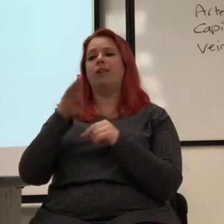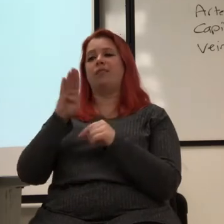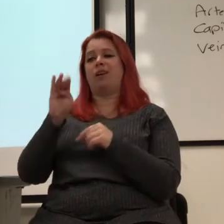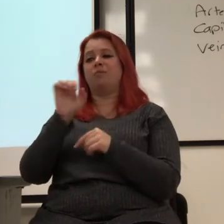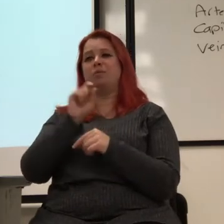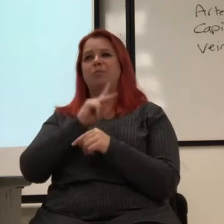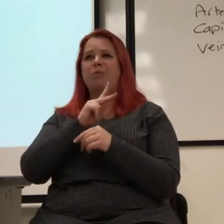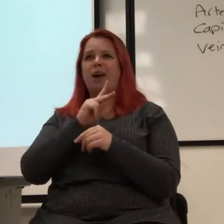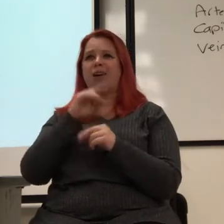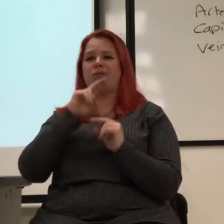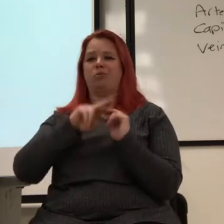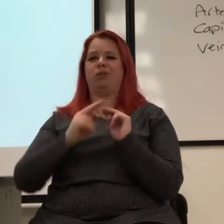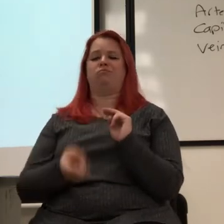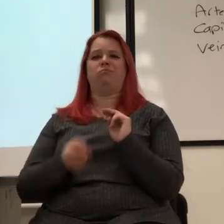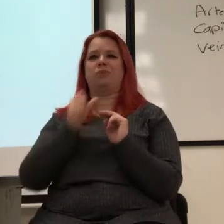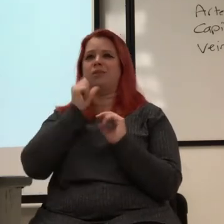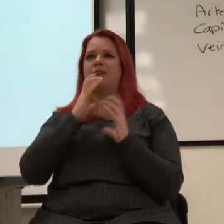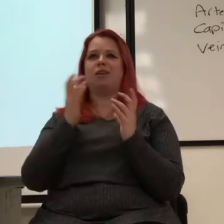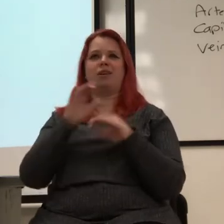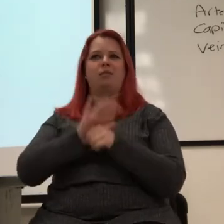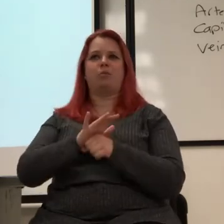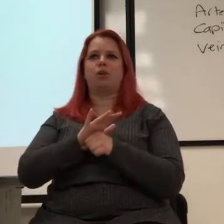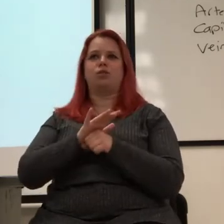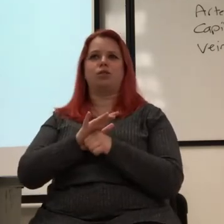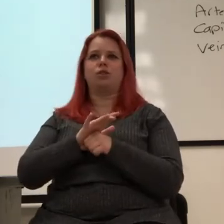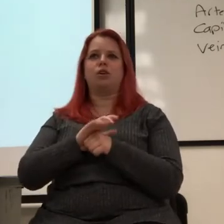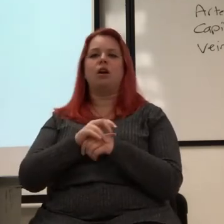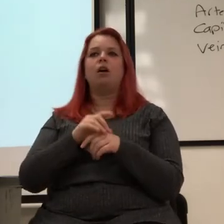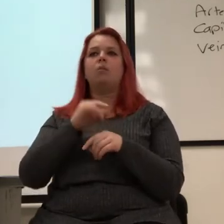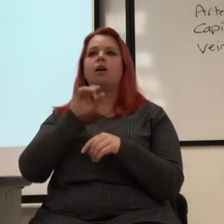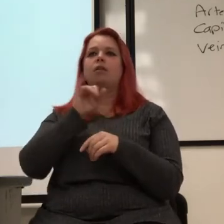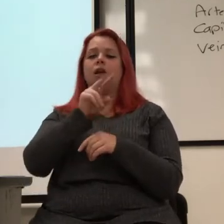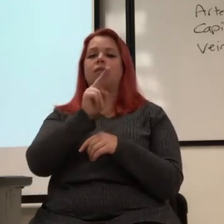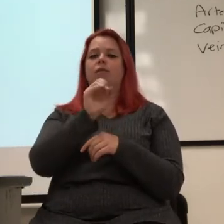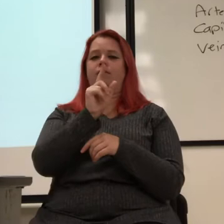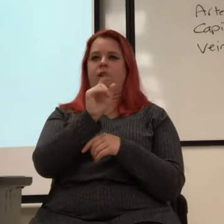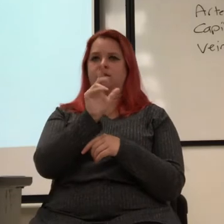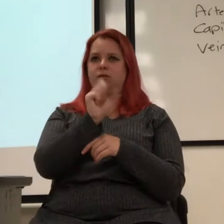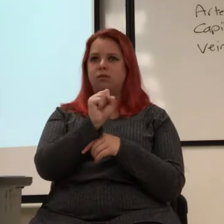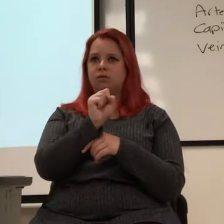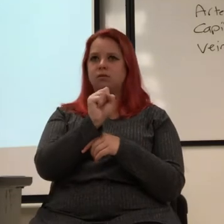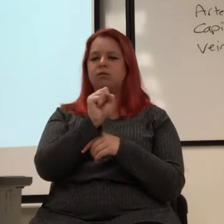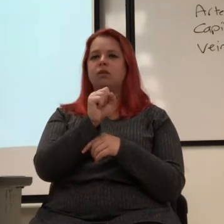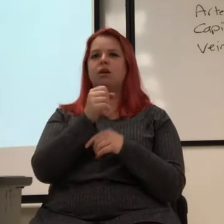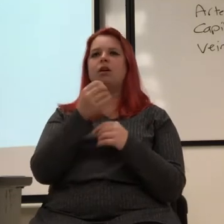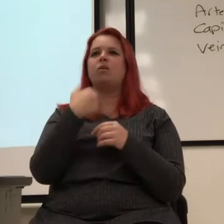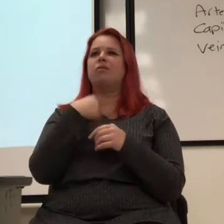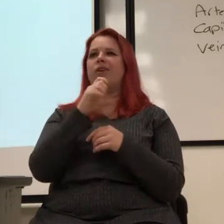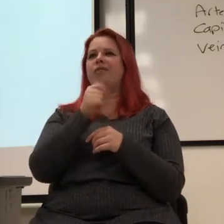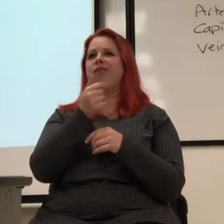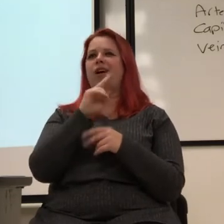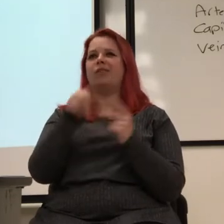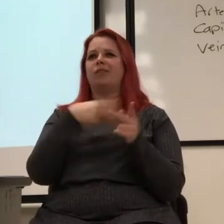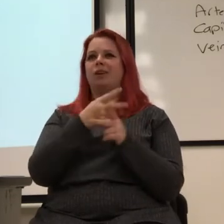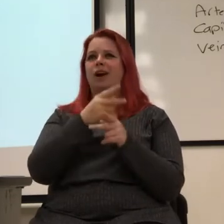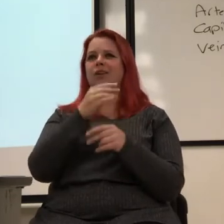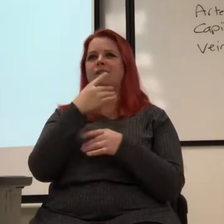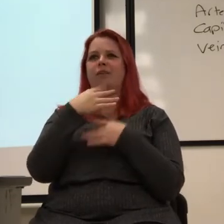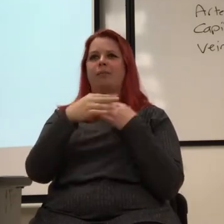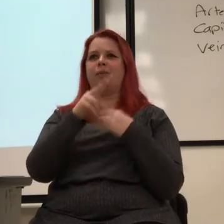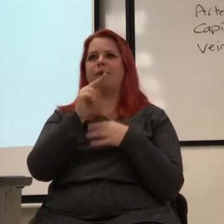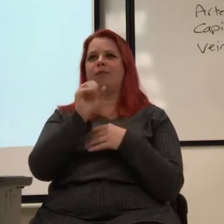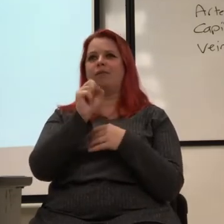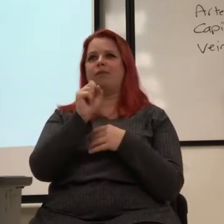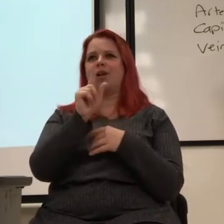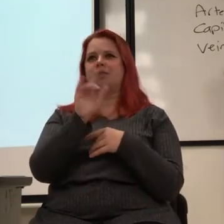like not a lot of pressure there. But anyways, that's the blood vessels. Okay, we have other kinds of blood vessels. Like if you